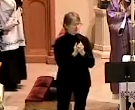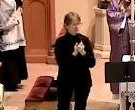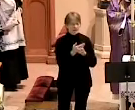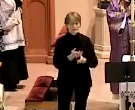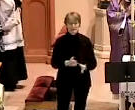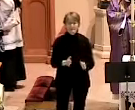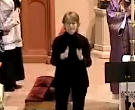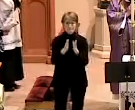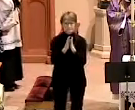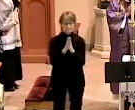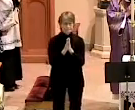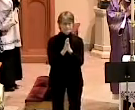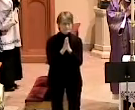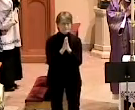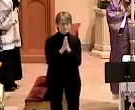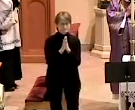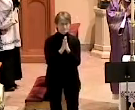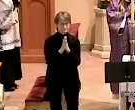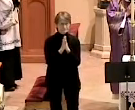Let us pray.